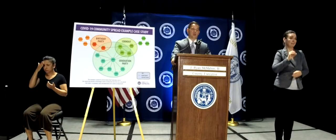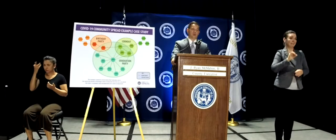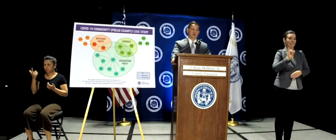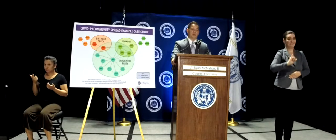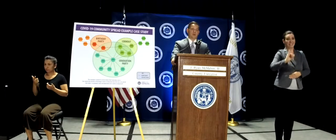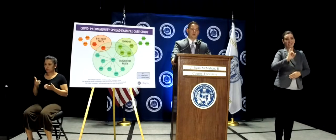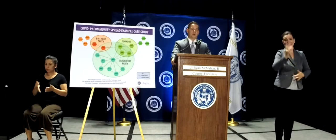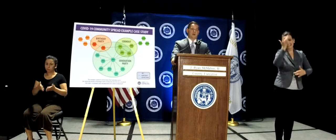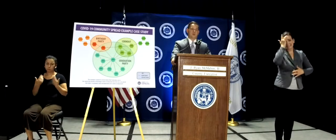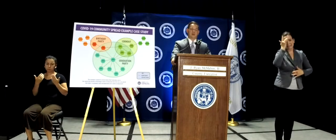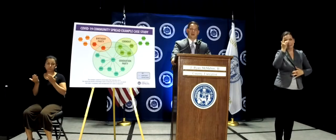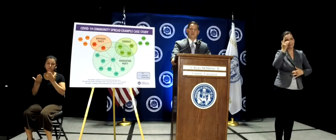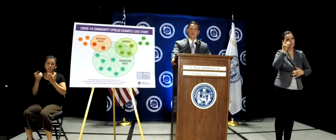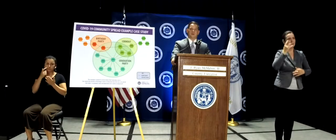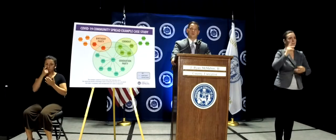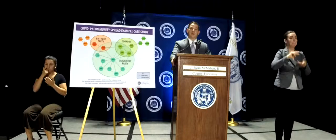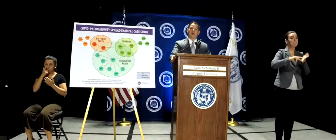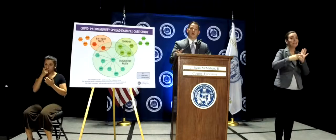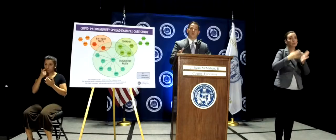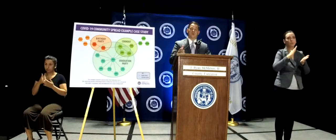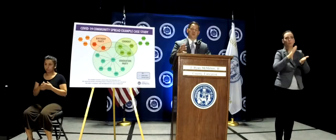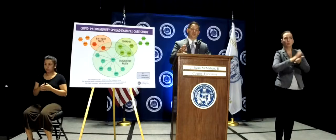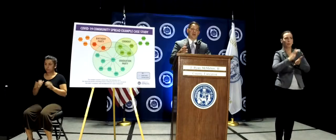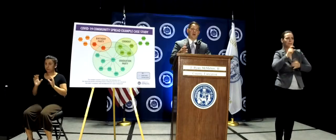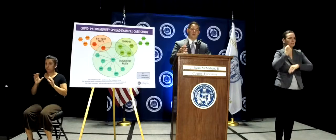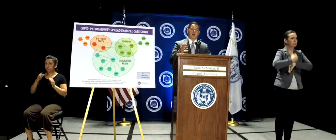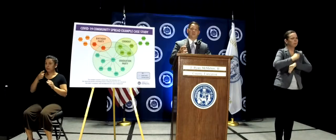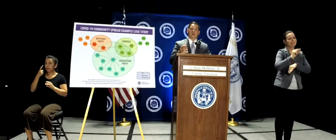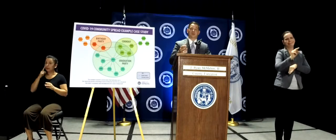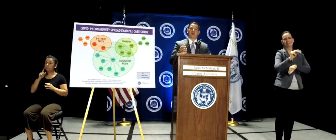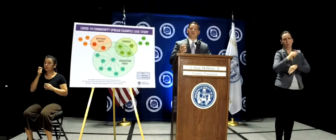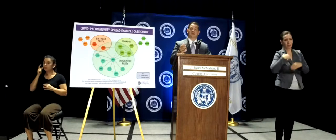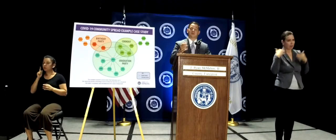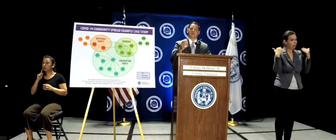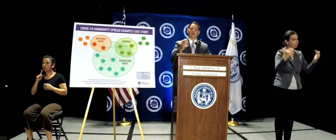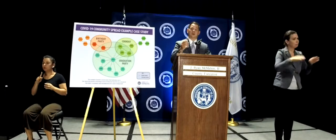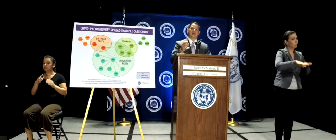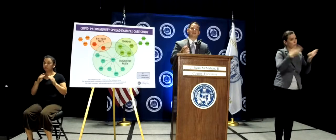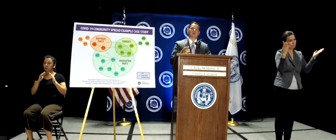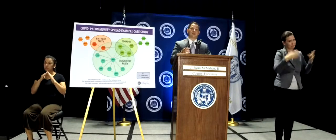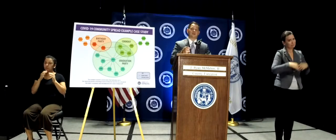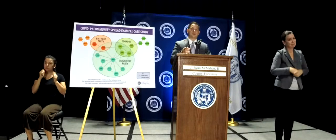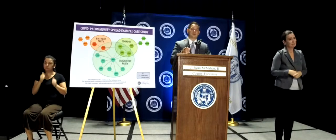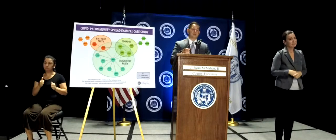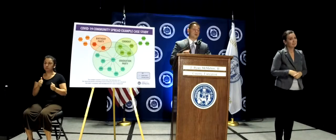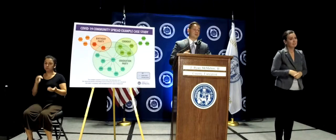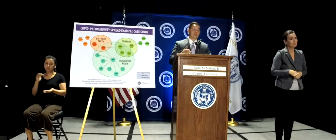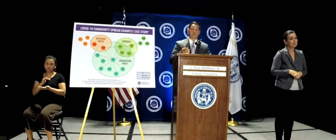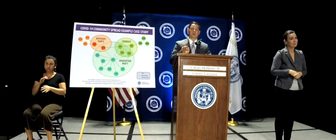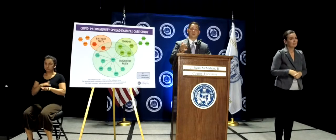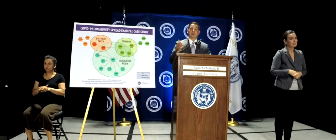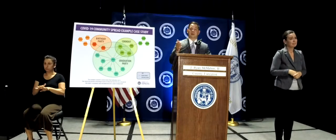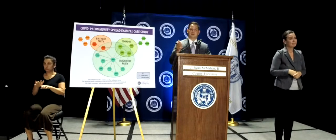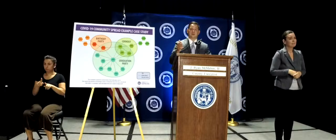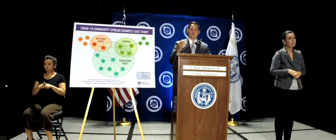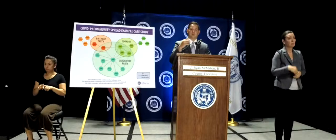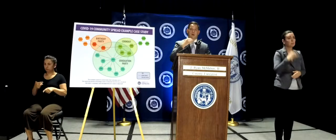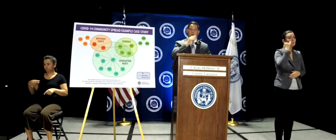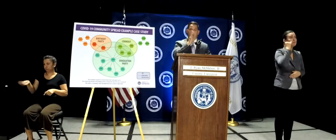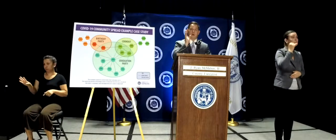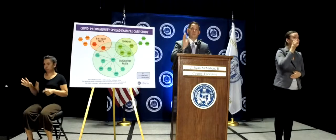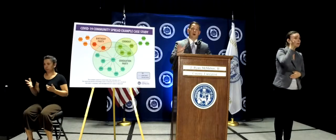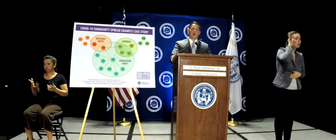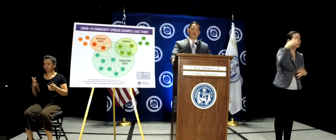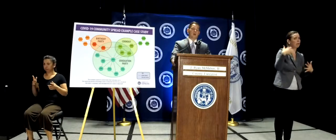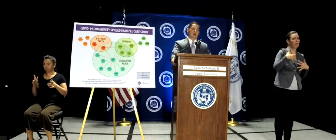the luxury of being able to be at home with their child and help their child distance learn, and that's their decision, they should be able to make that decision as